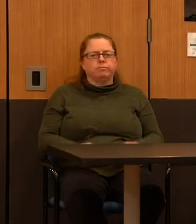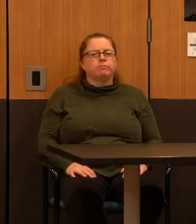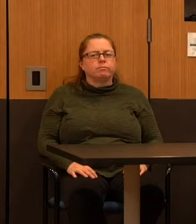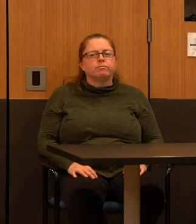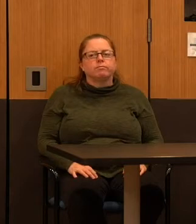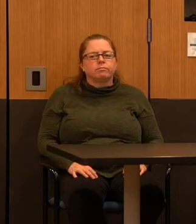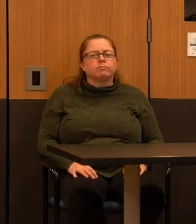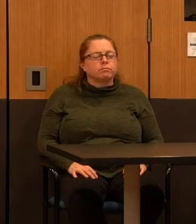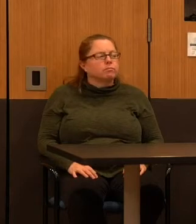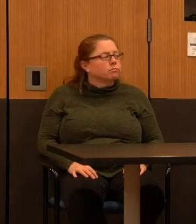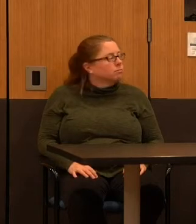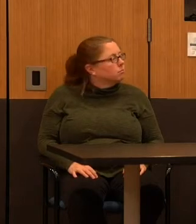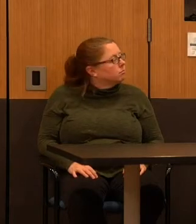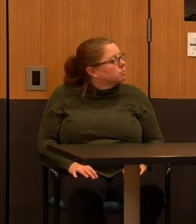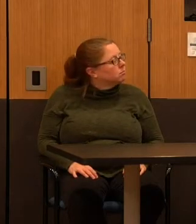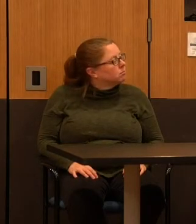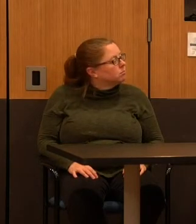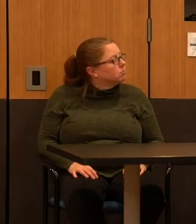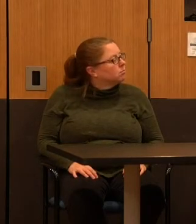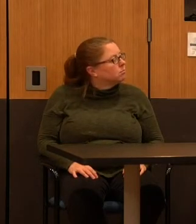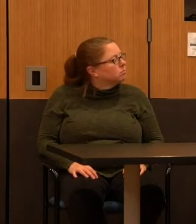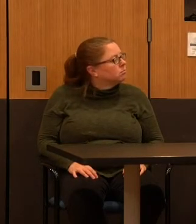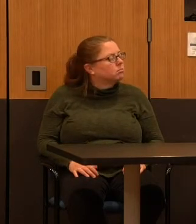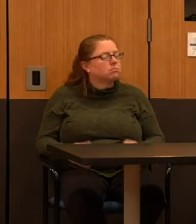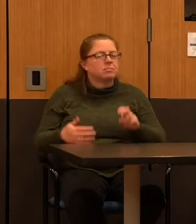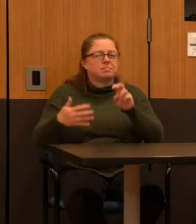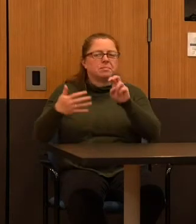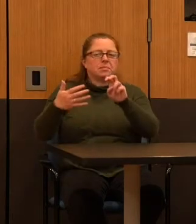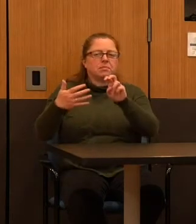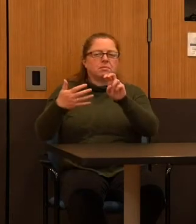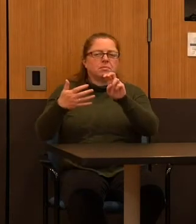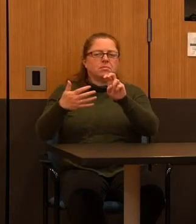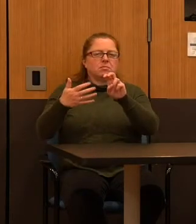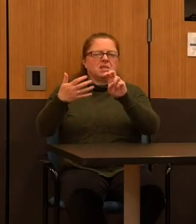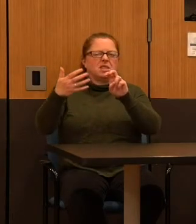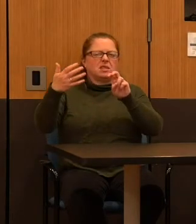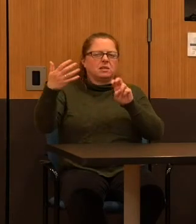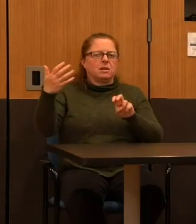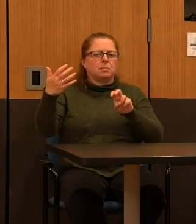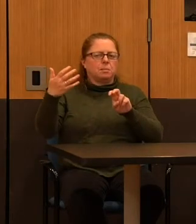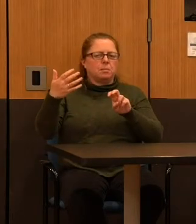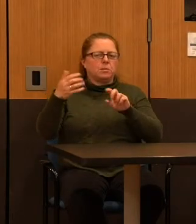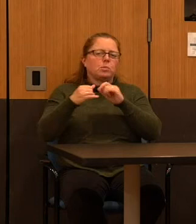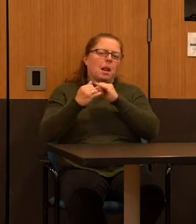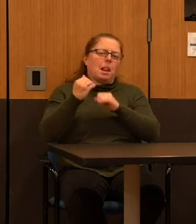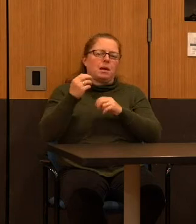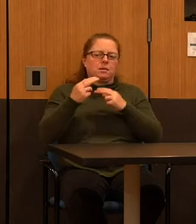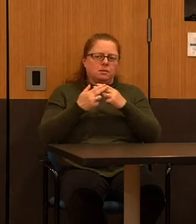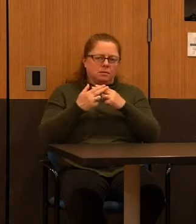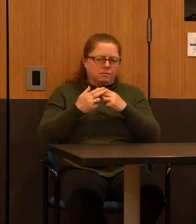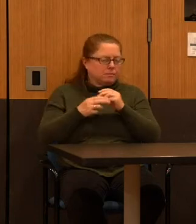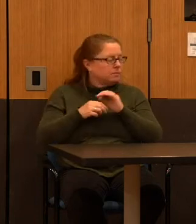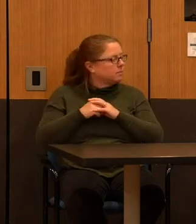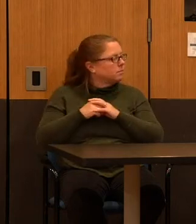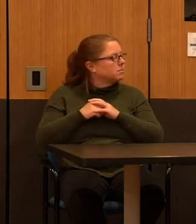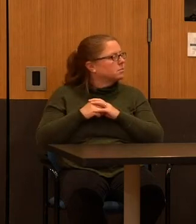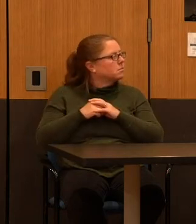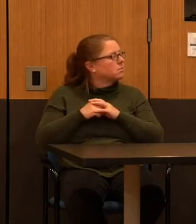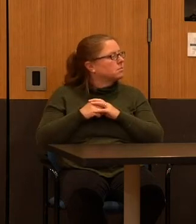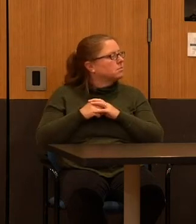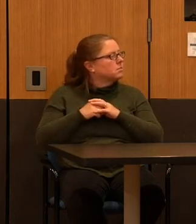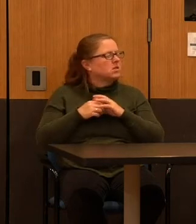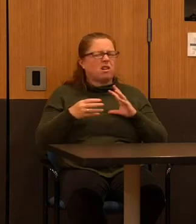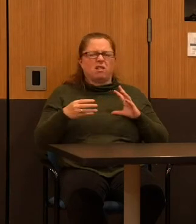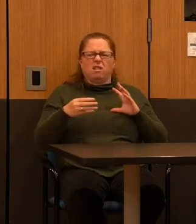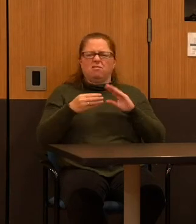So I'm gonna actually just sort of skip to my last slide here, but just thinking about this as kind of a history